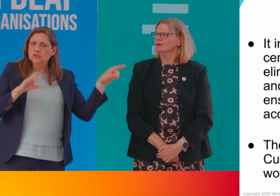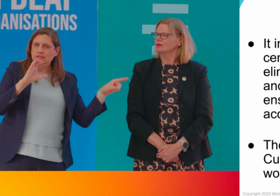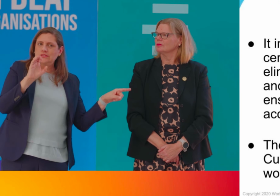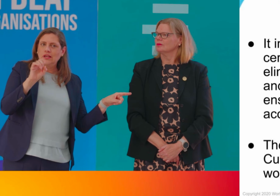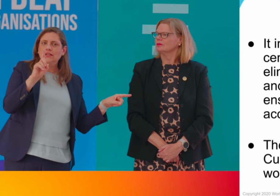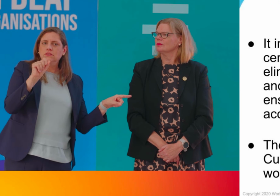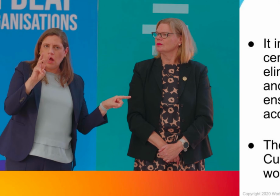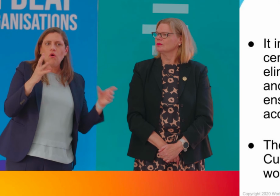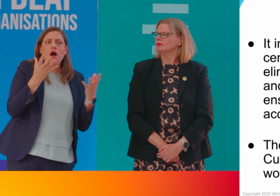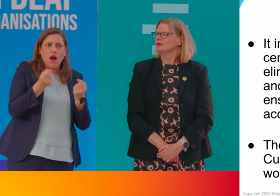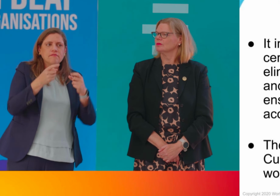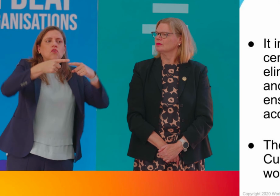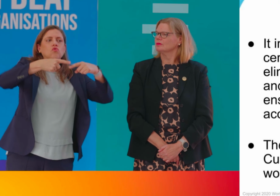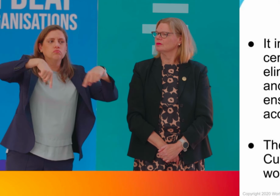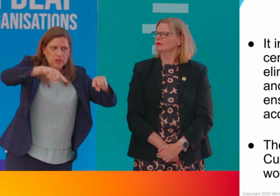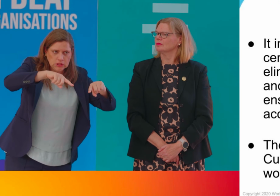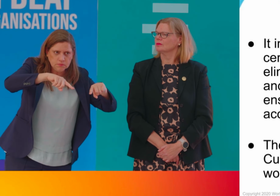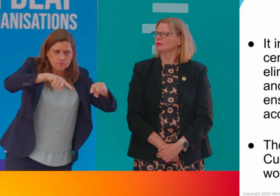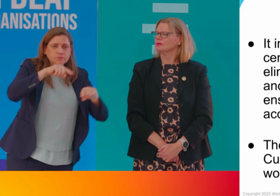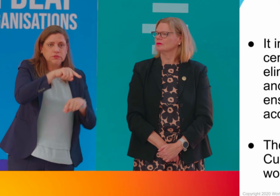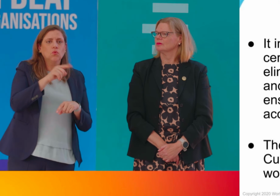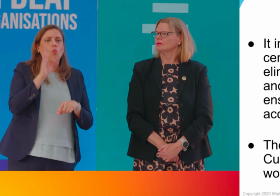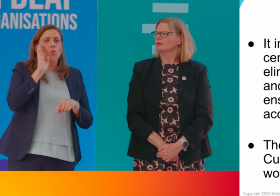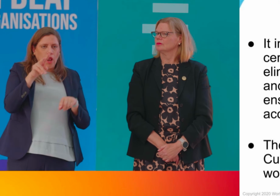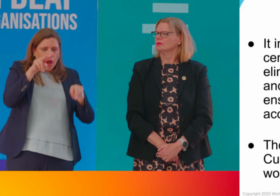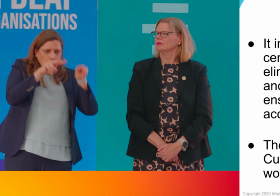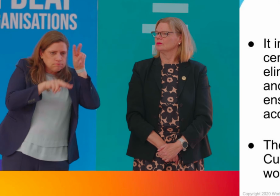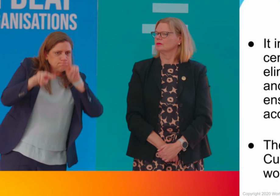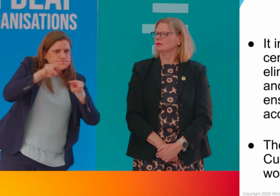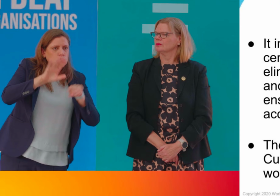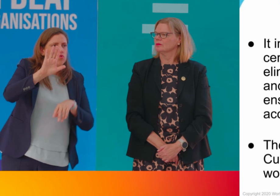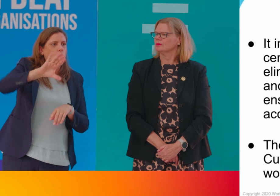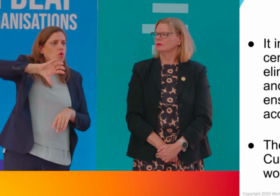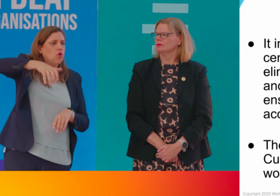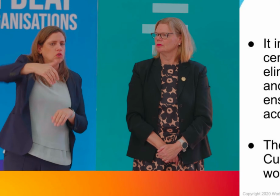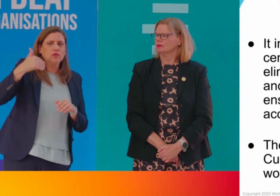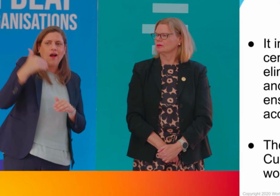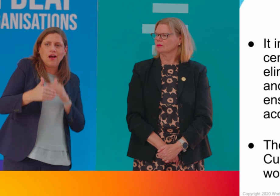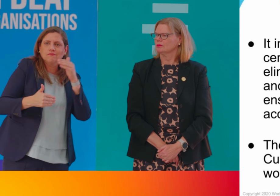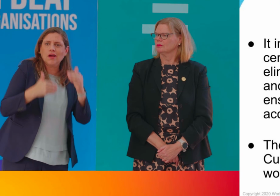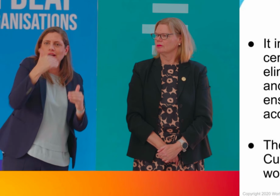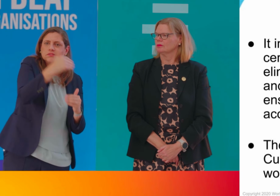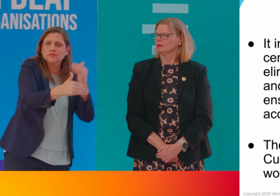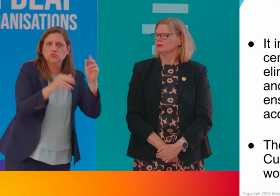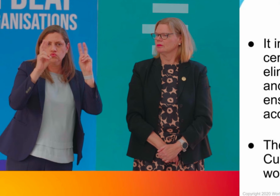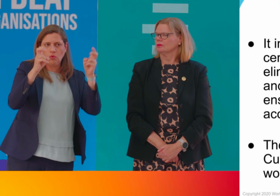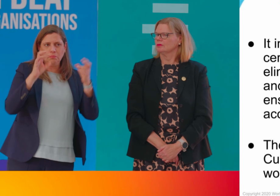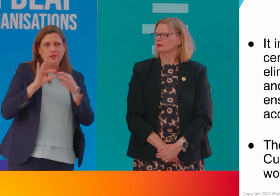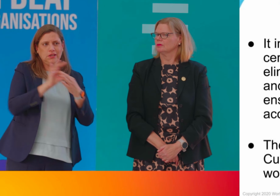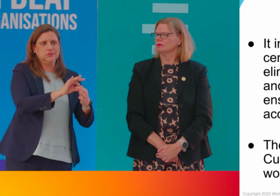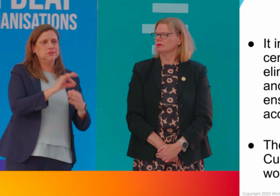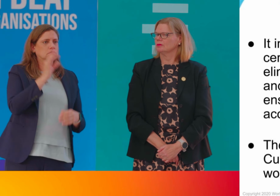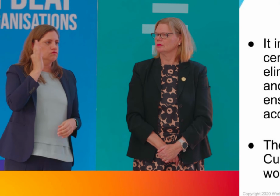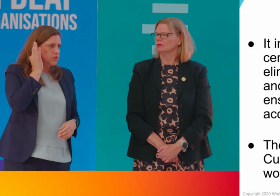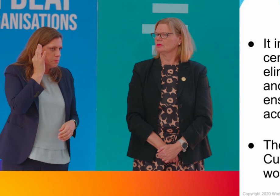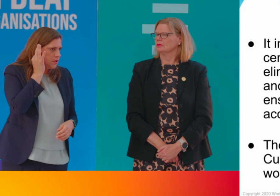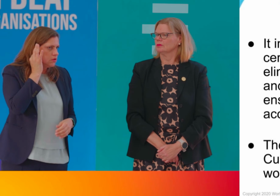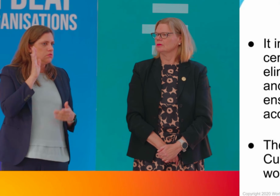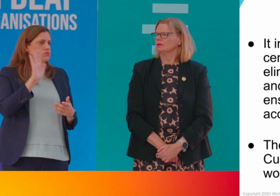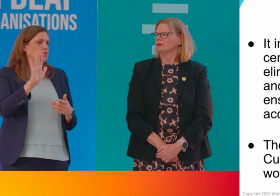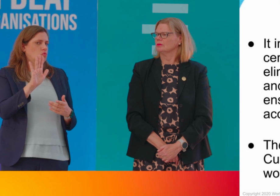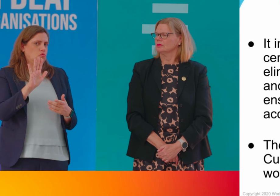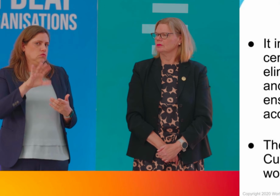every 4 years. So CEDAW has a committee that reviews national reports on women-related